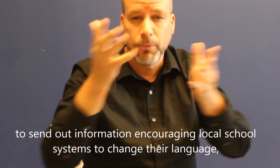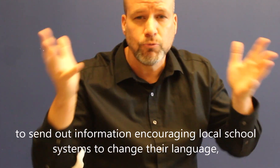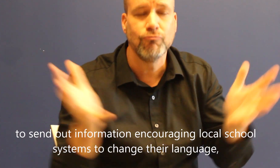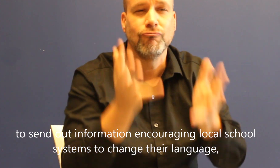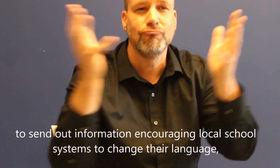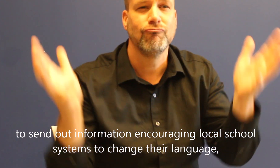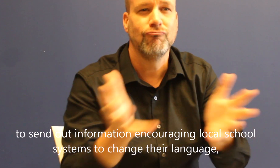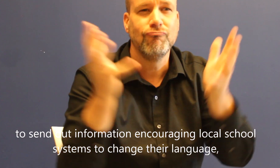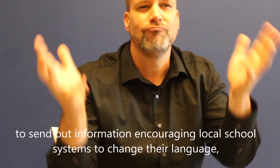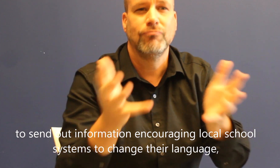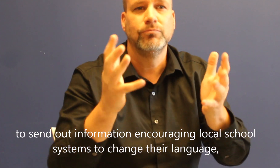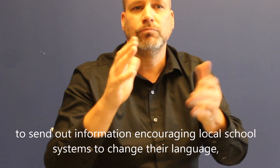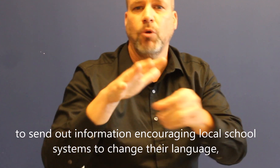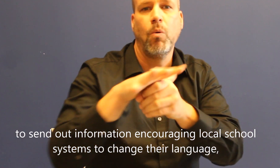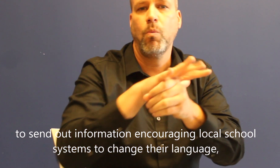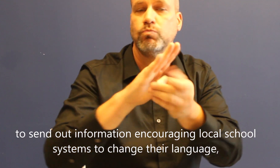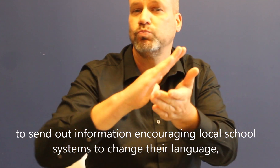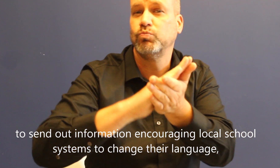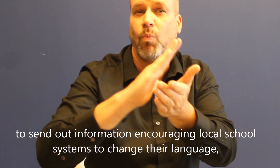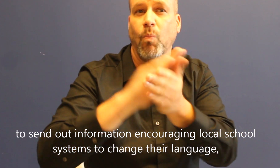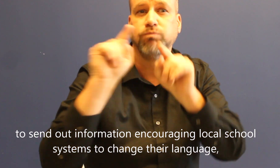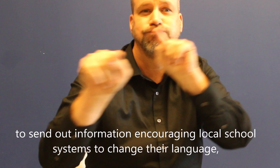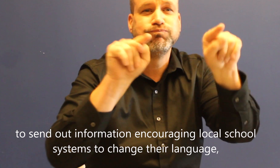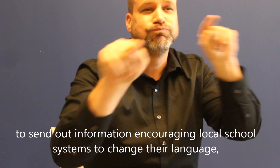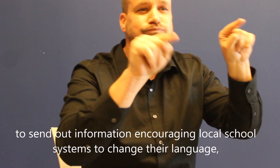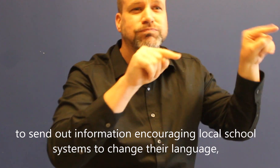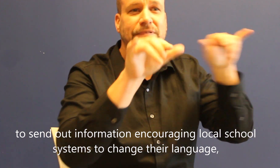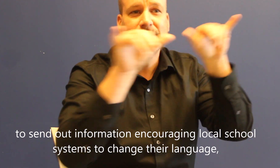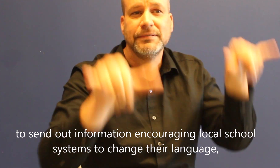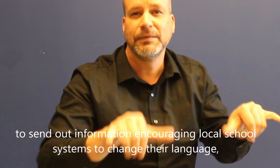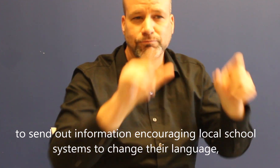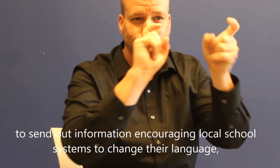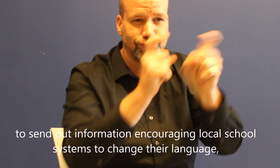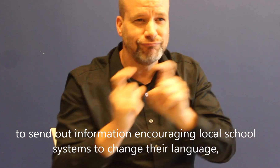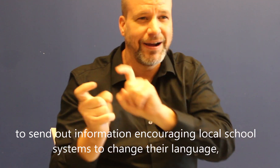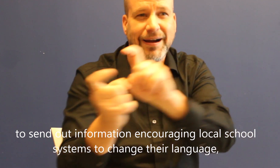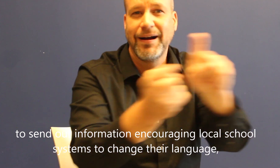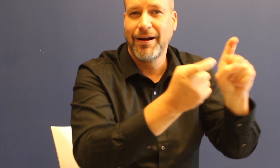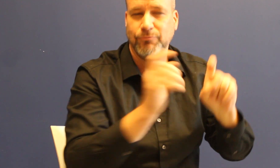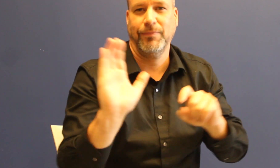To send out information encouraging local school systems to change their language.